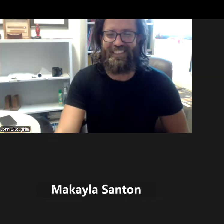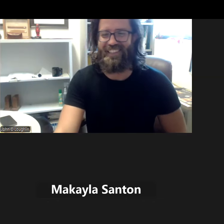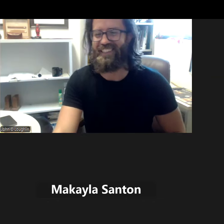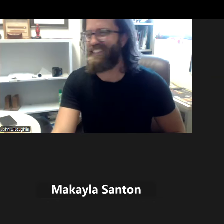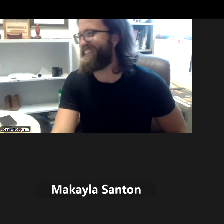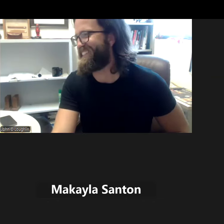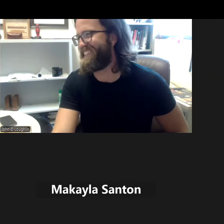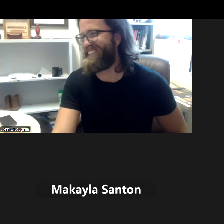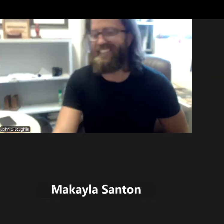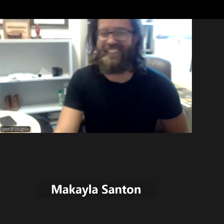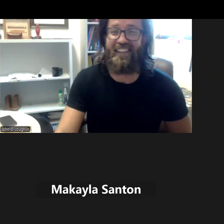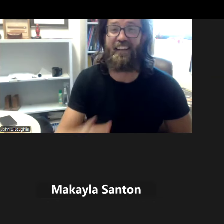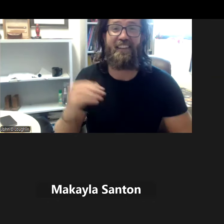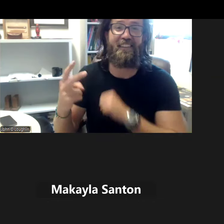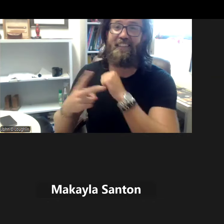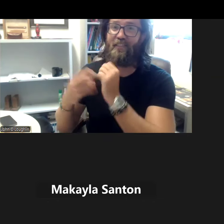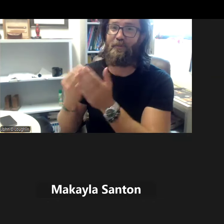we begin